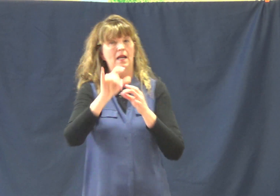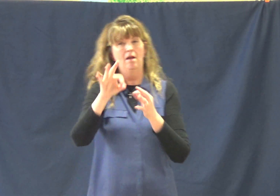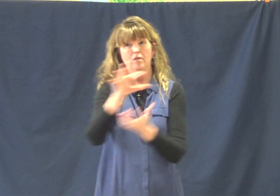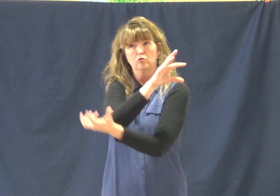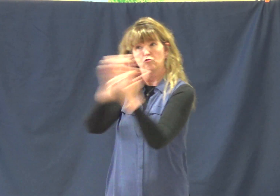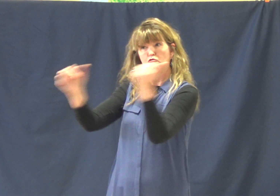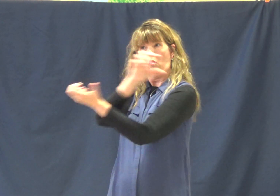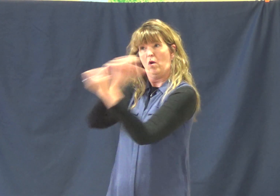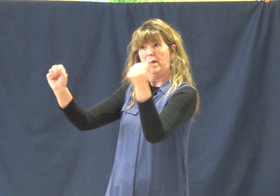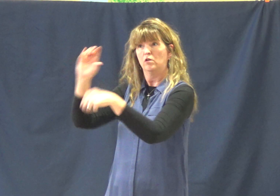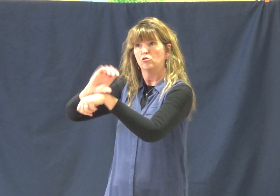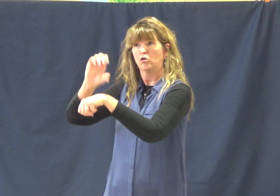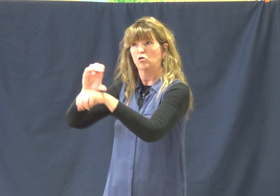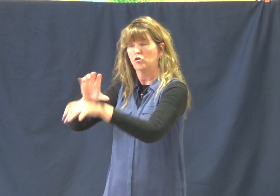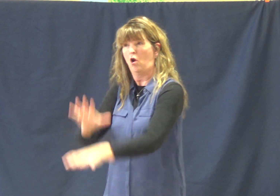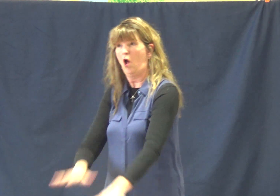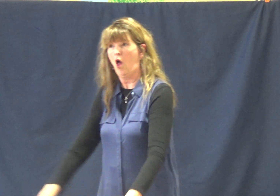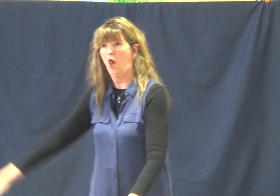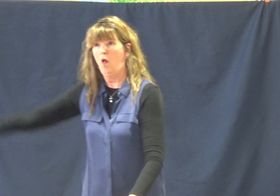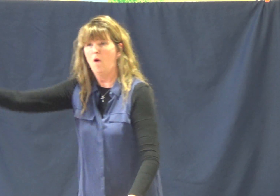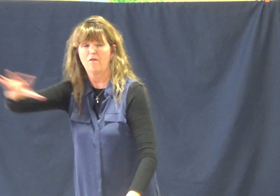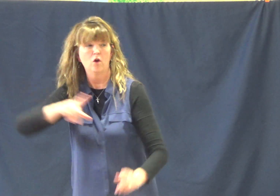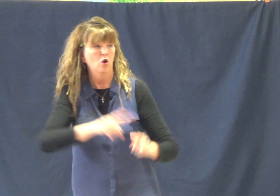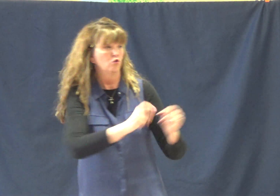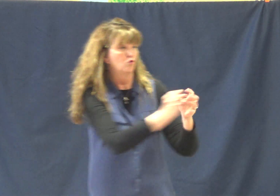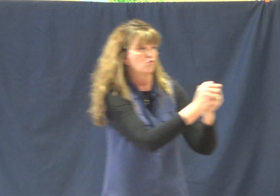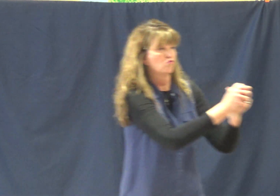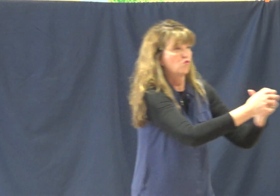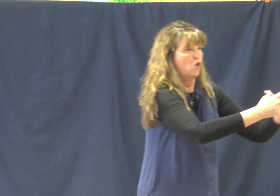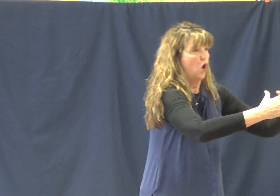life. Instead of destroying the church